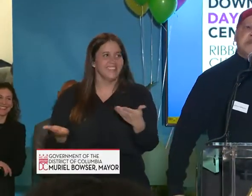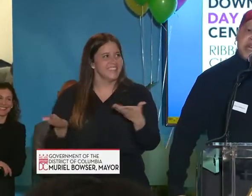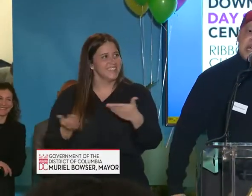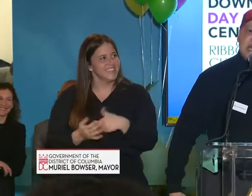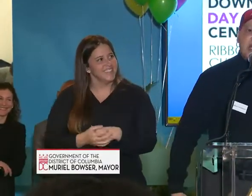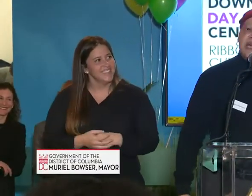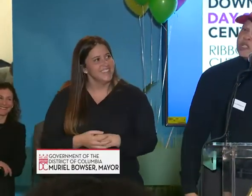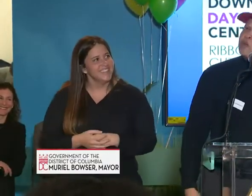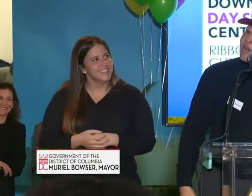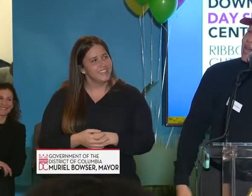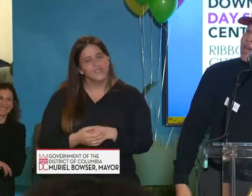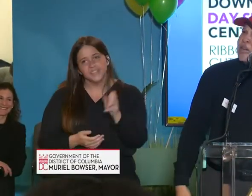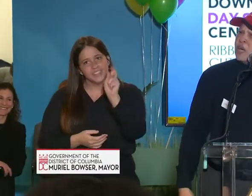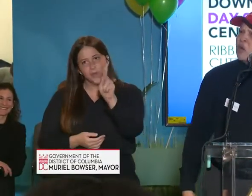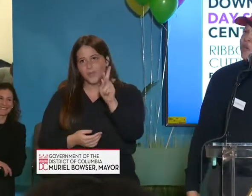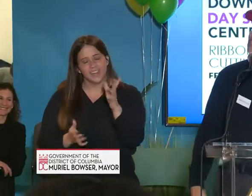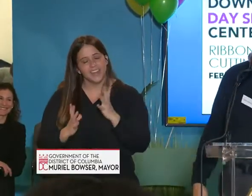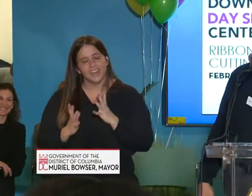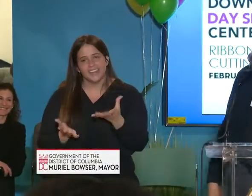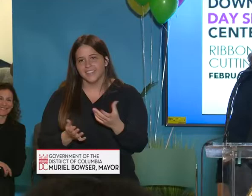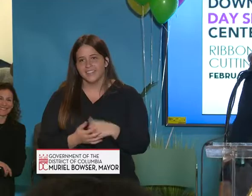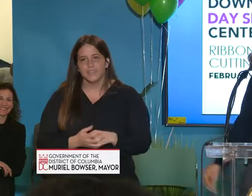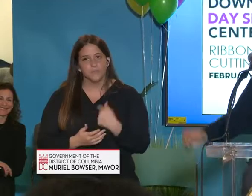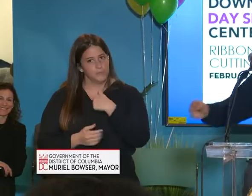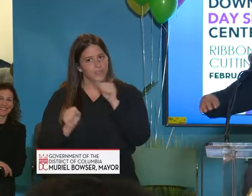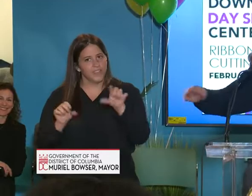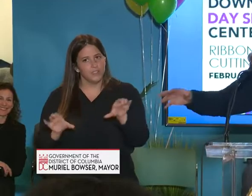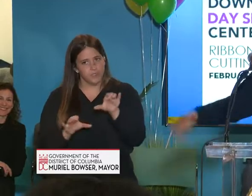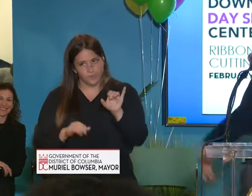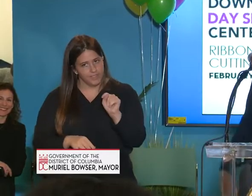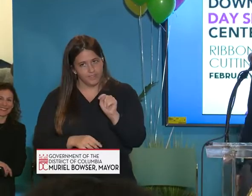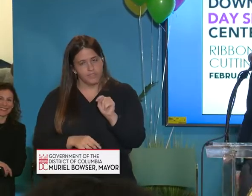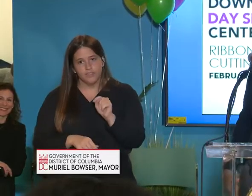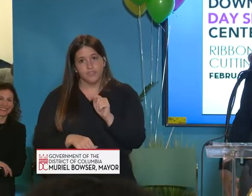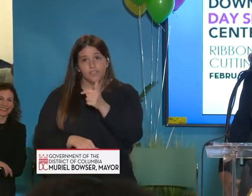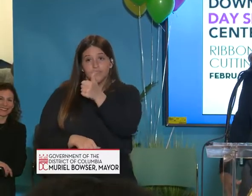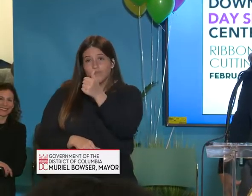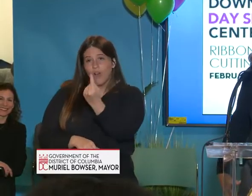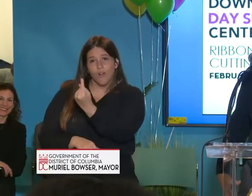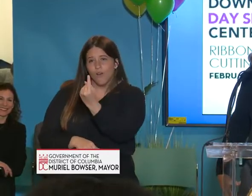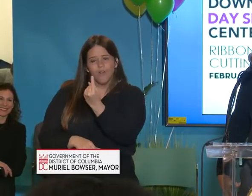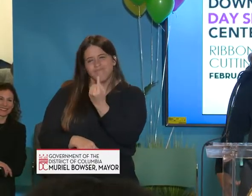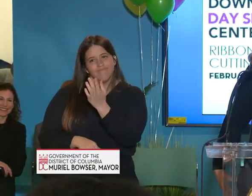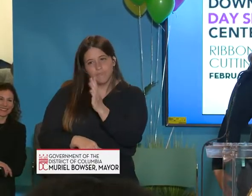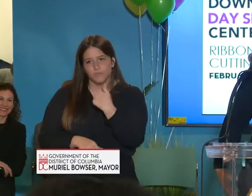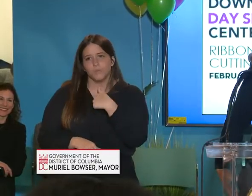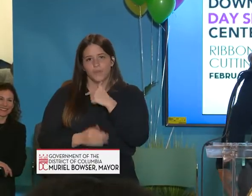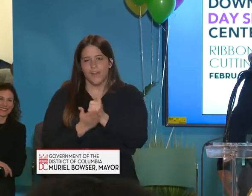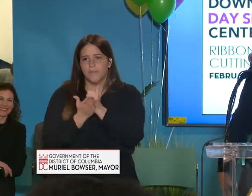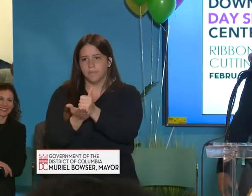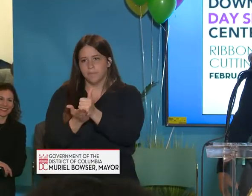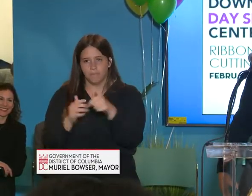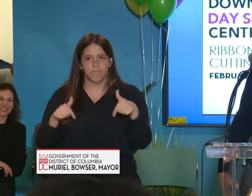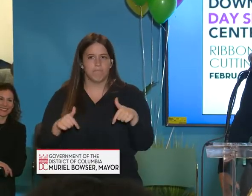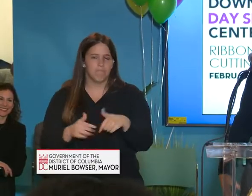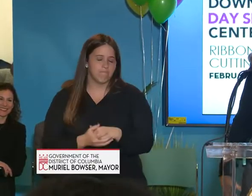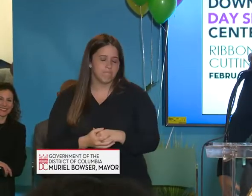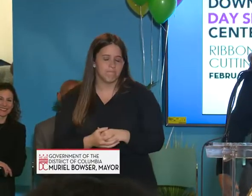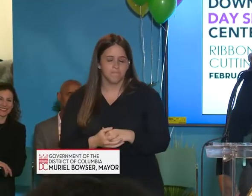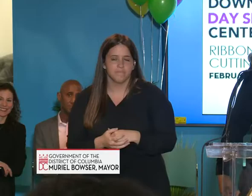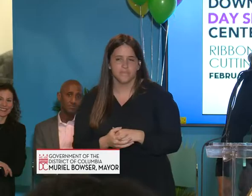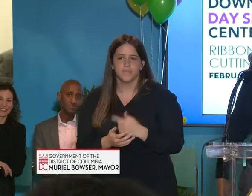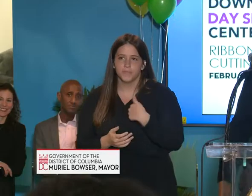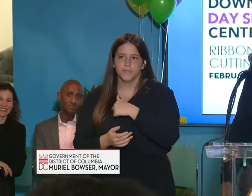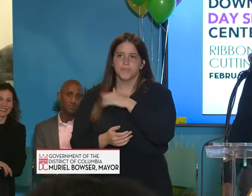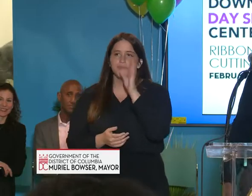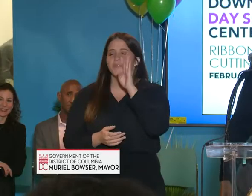Come on over here with me. It's okay. We can do it. You can't do it by yourself. We're here to help you. You're going